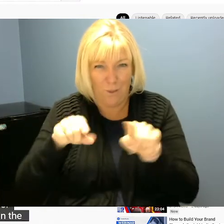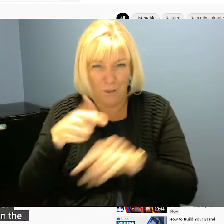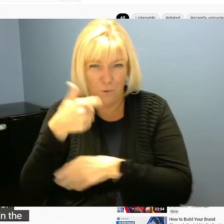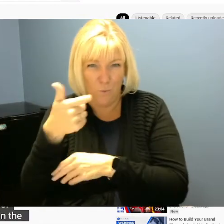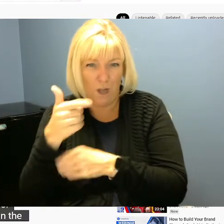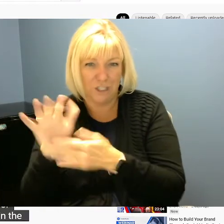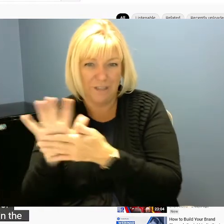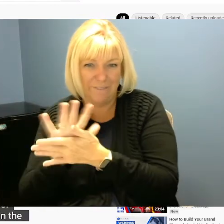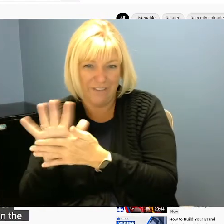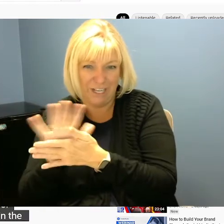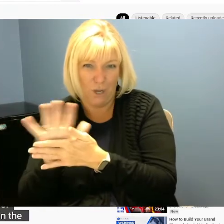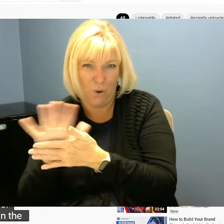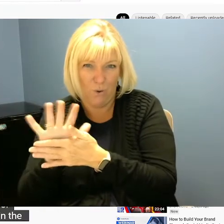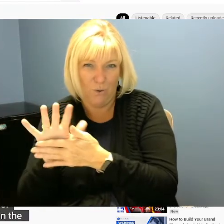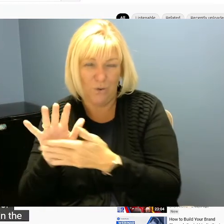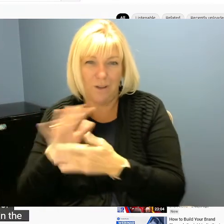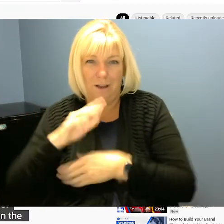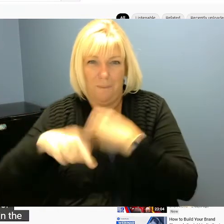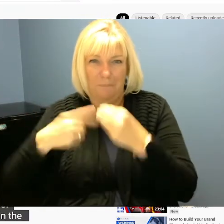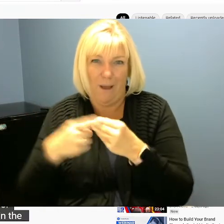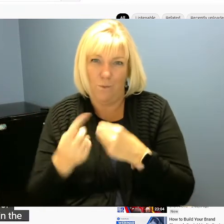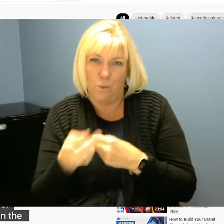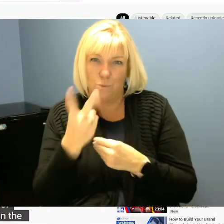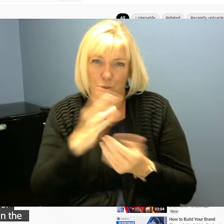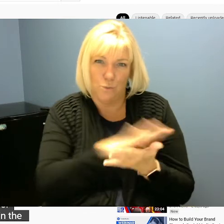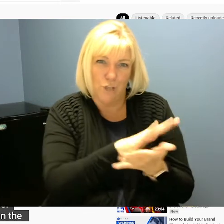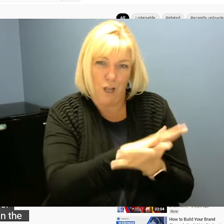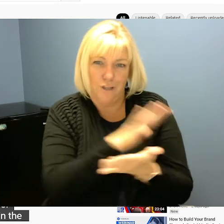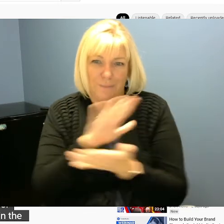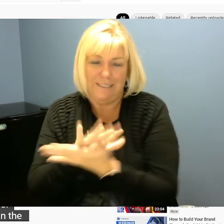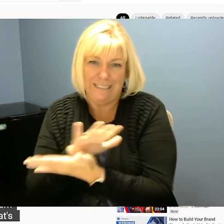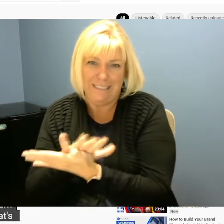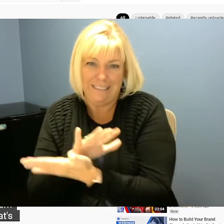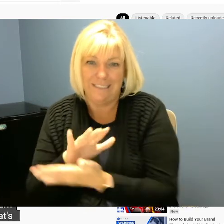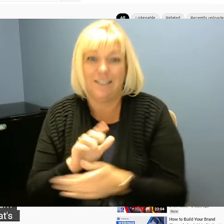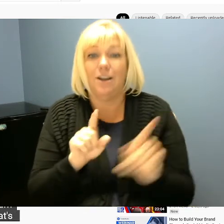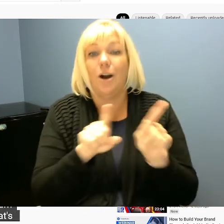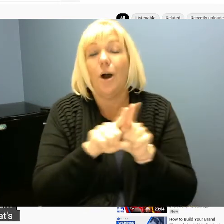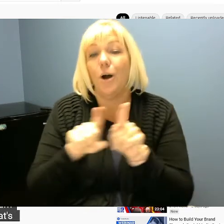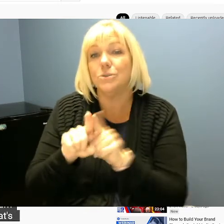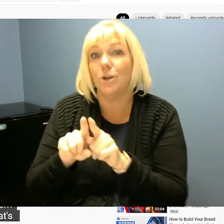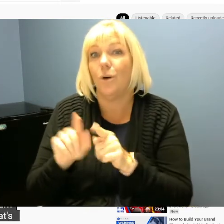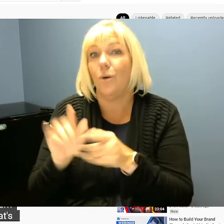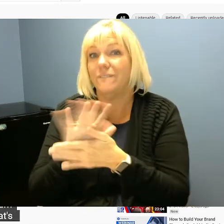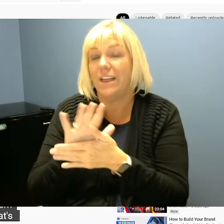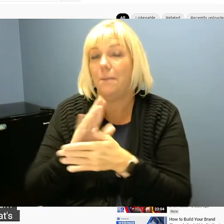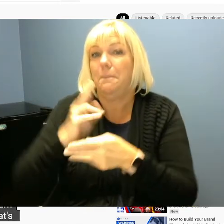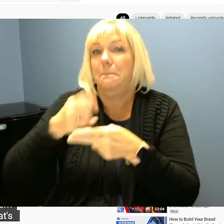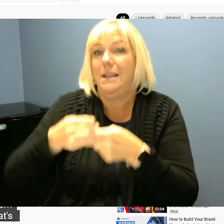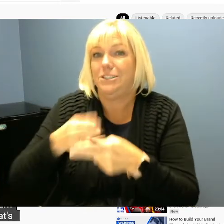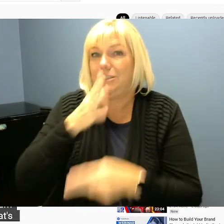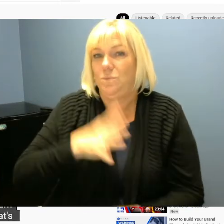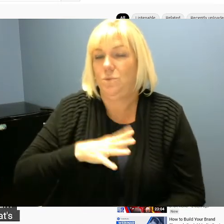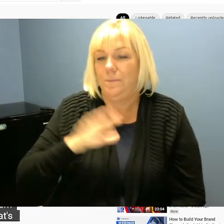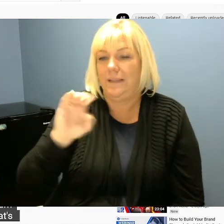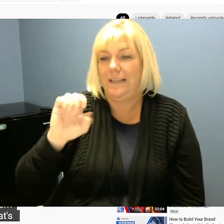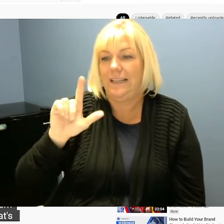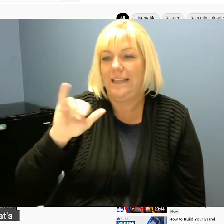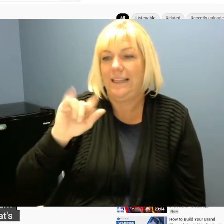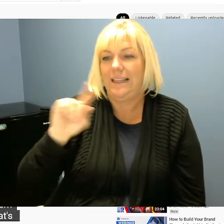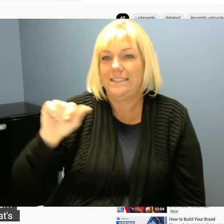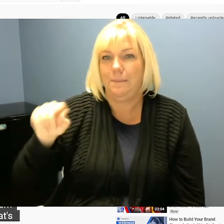the Petitions for Freedom and the Dunmore's Proclamation in the film. The film's also going to tell you